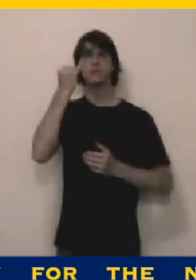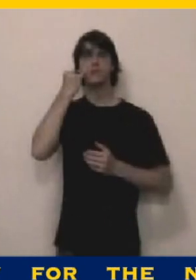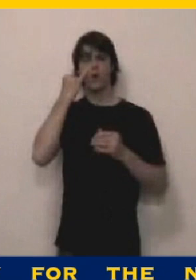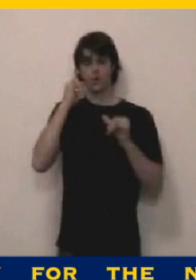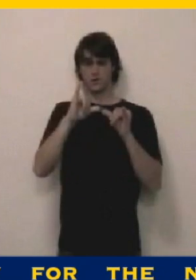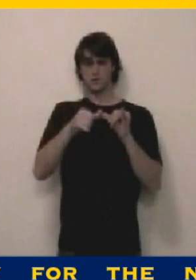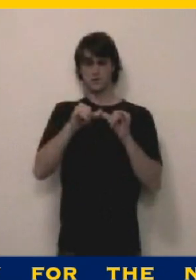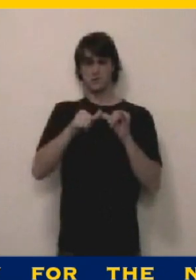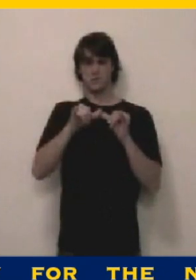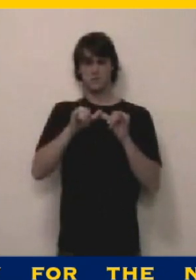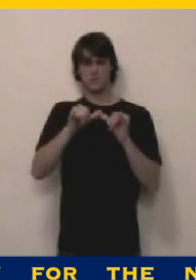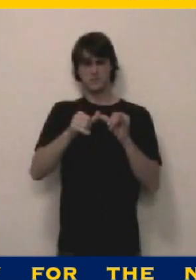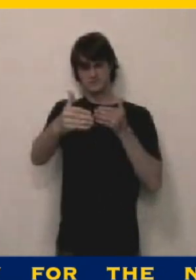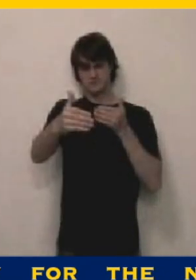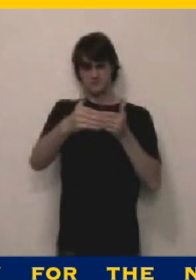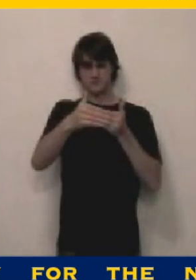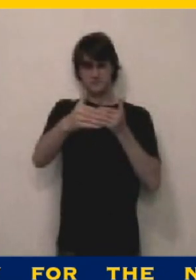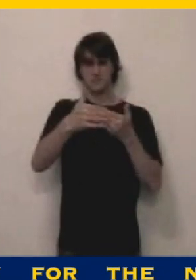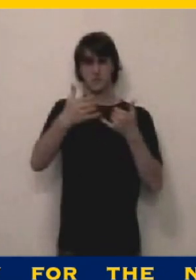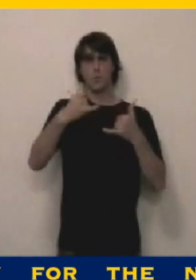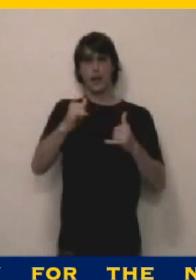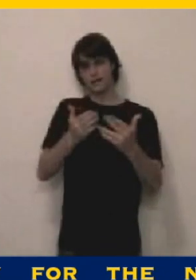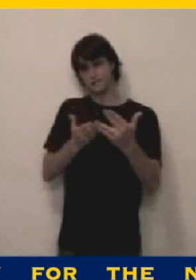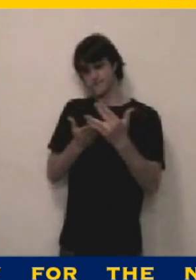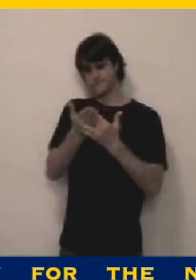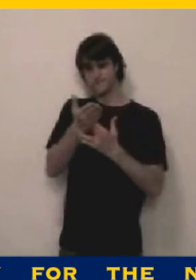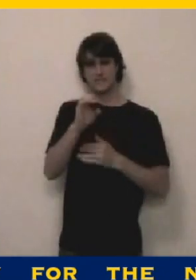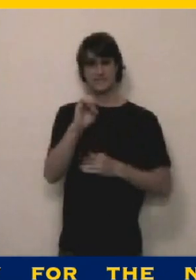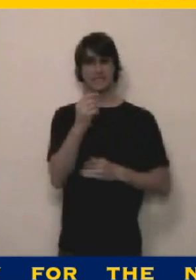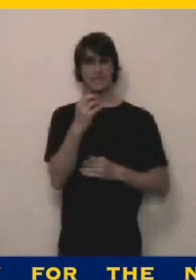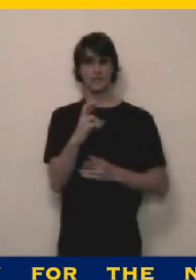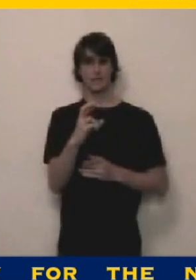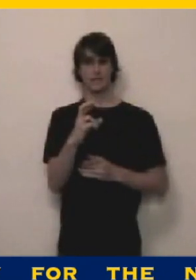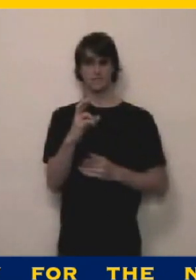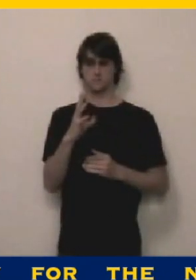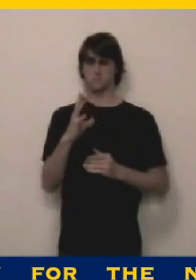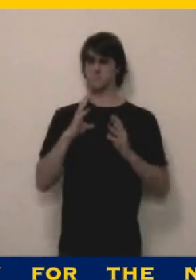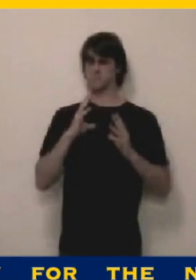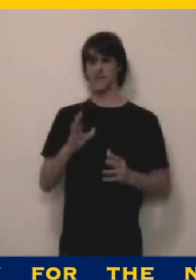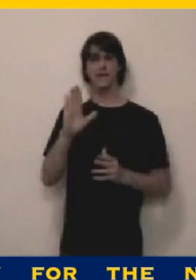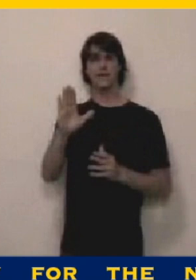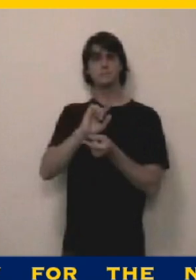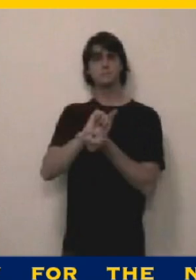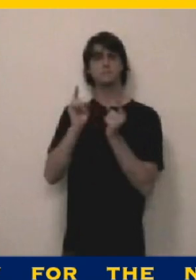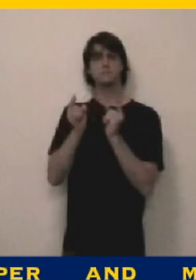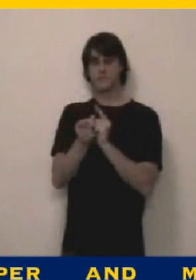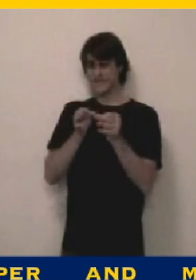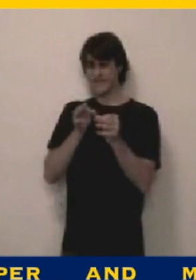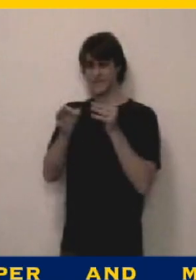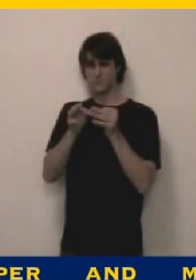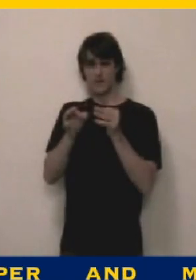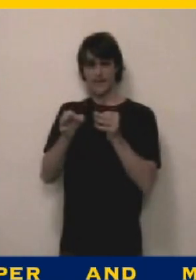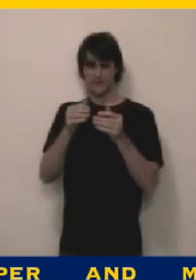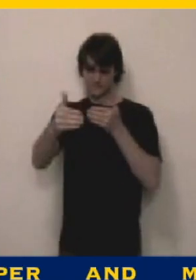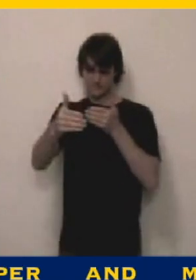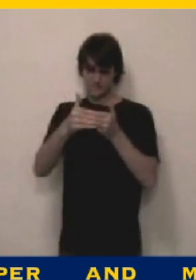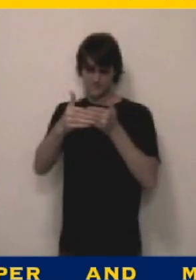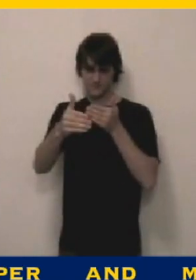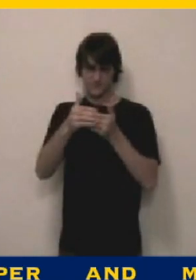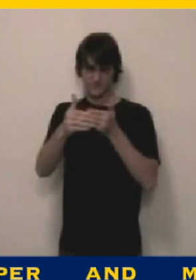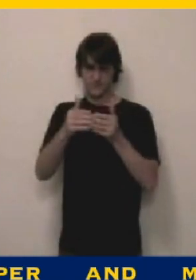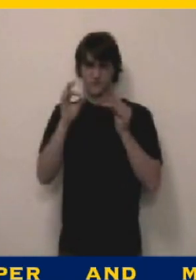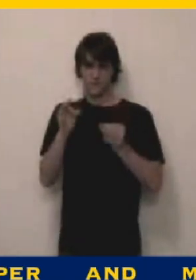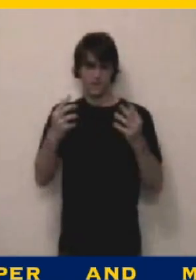accounted perfectly for the null results of the Michelson-Morley experiment, as it was designed to do, but unfortunately had a fatal flaw that led to other,